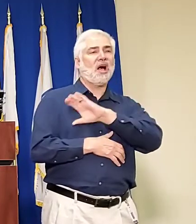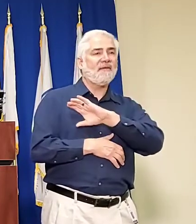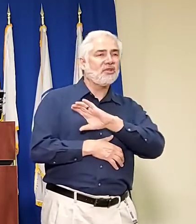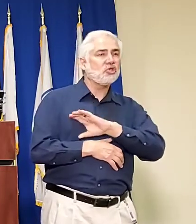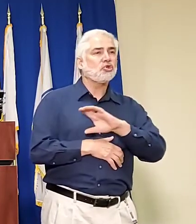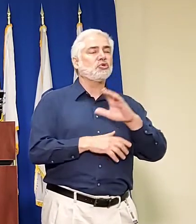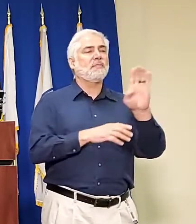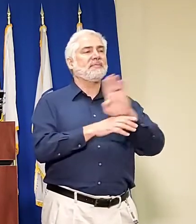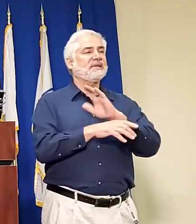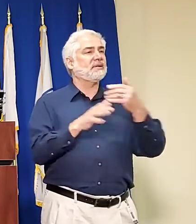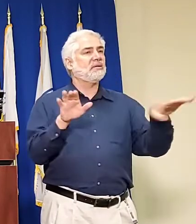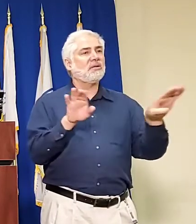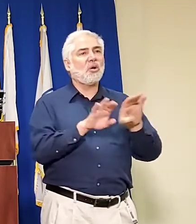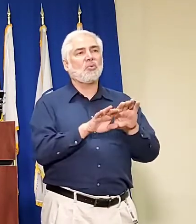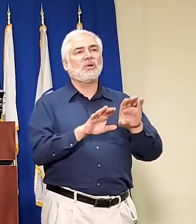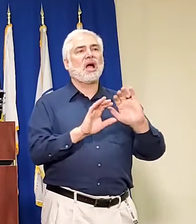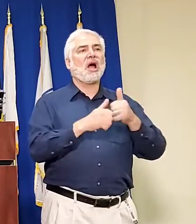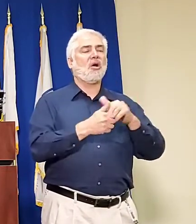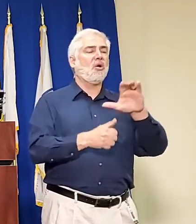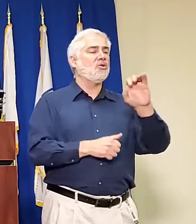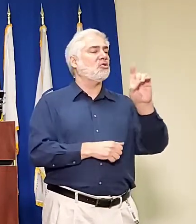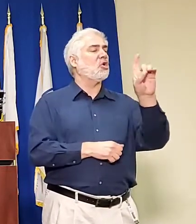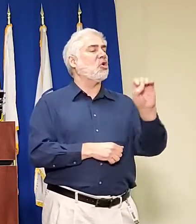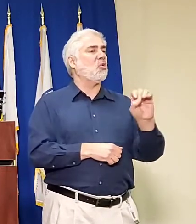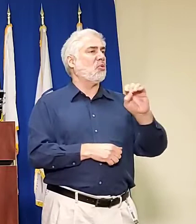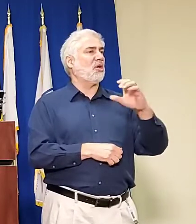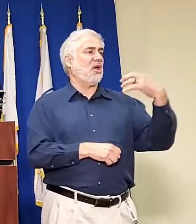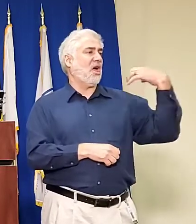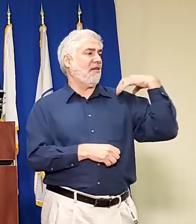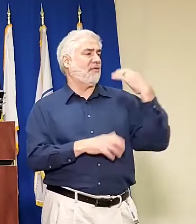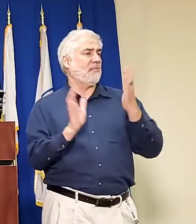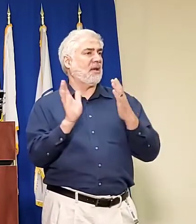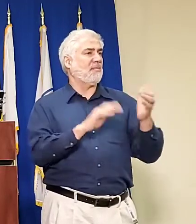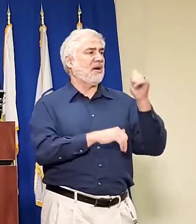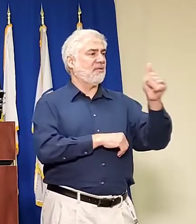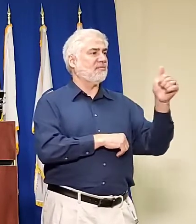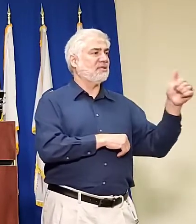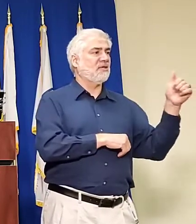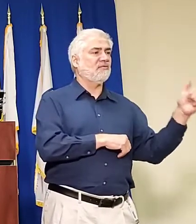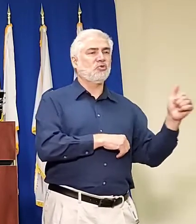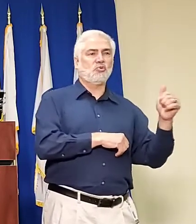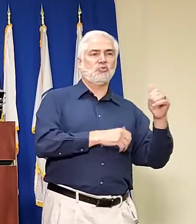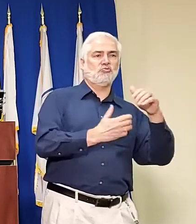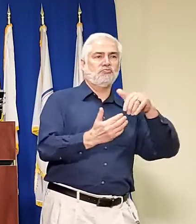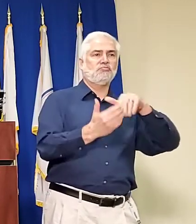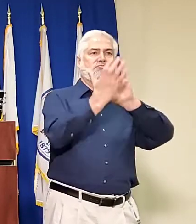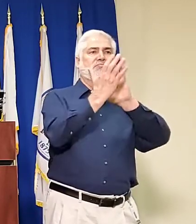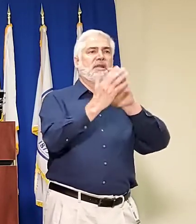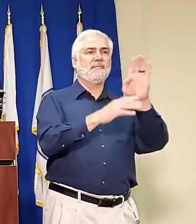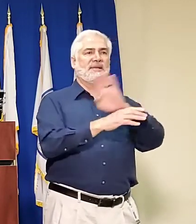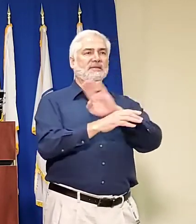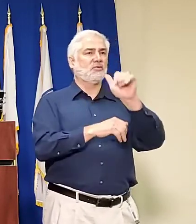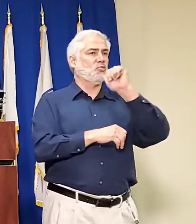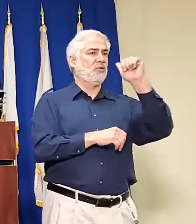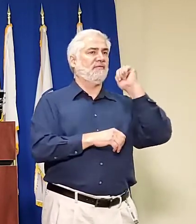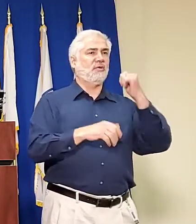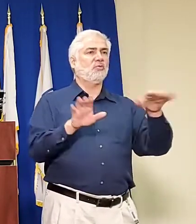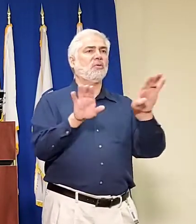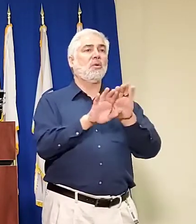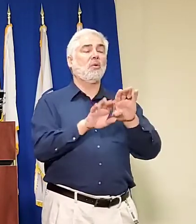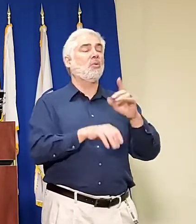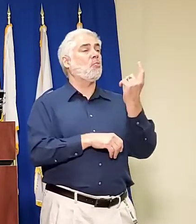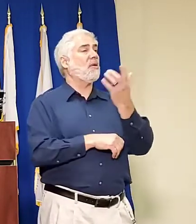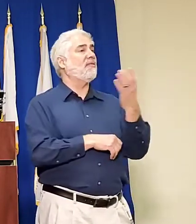not closing. How are these code enforcement officers preparing themselves to go in these? So a couple things. One, through the task force,